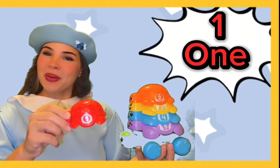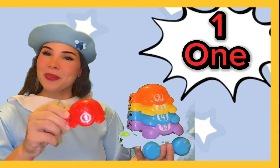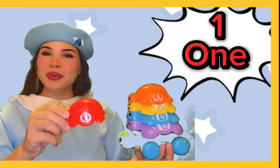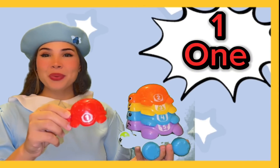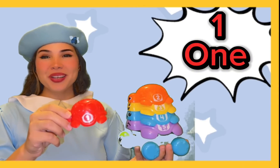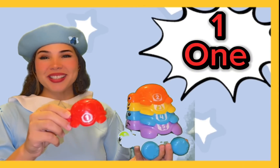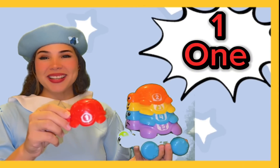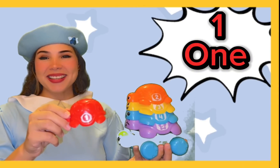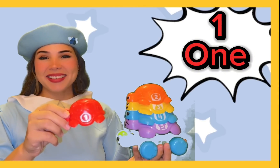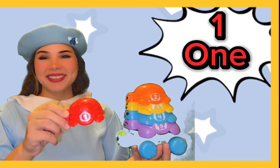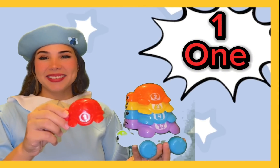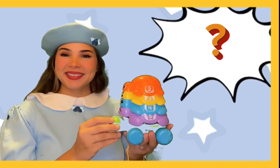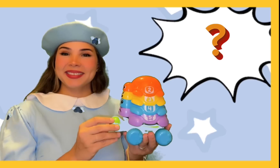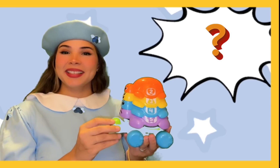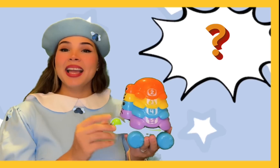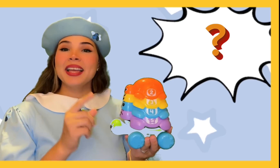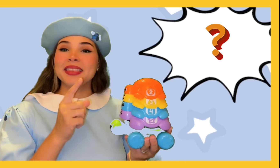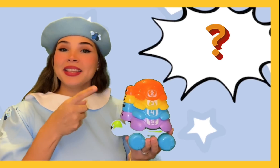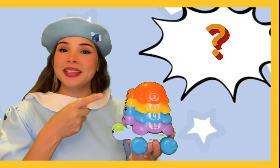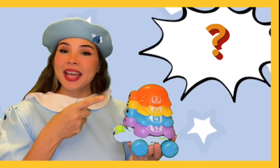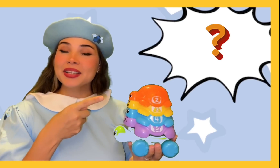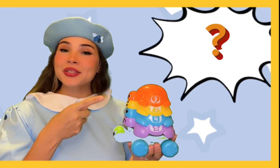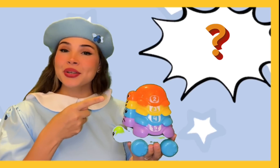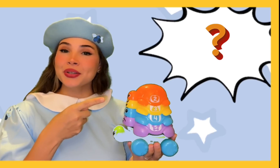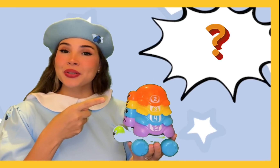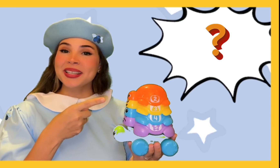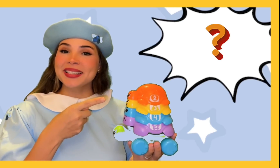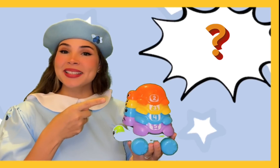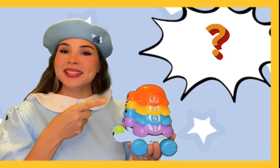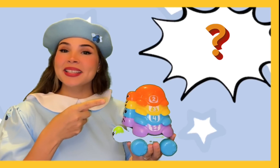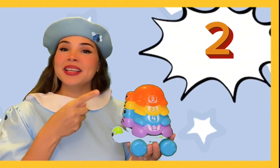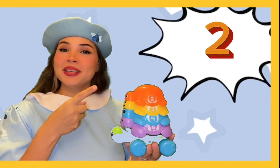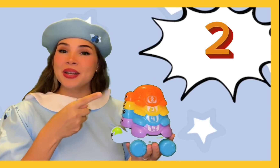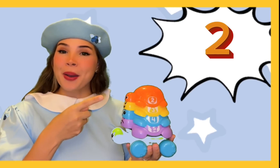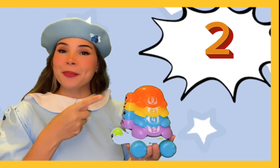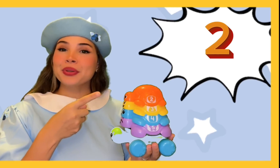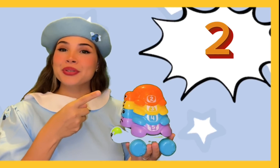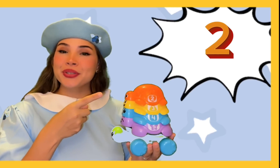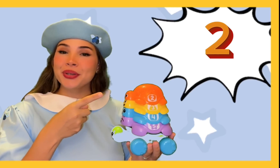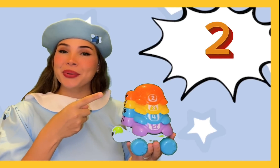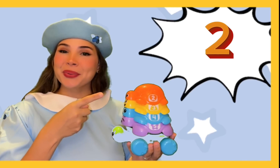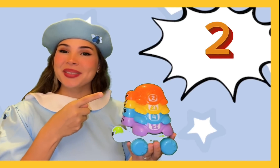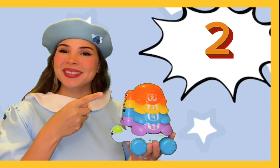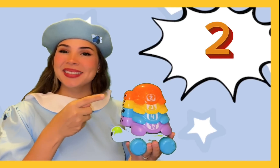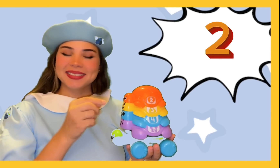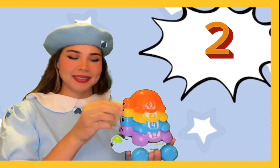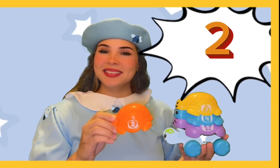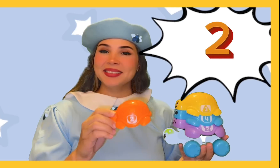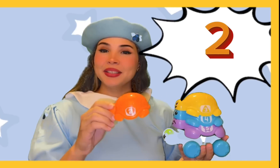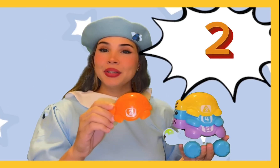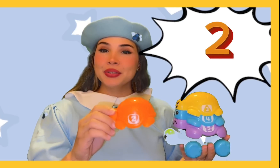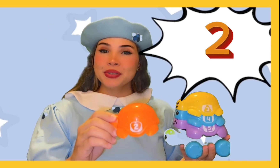Number 1. The next turtle is number 2.